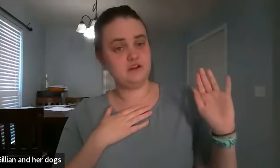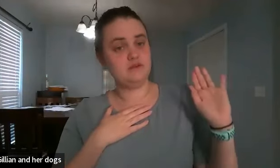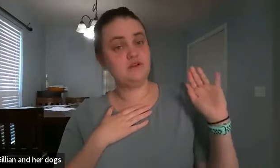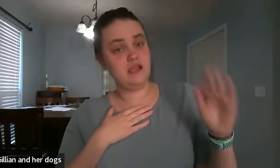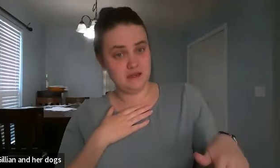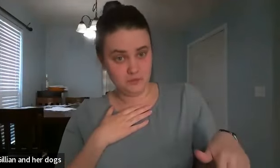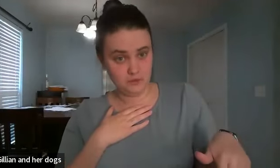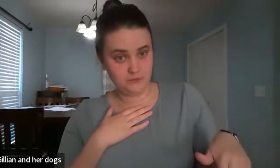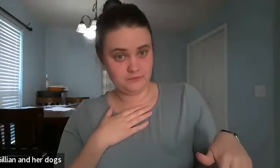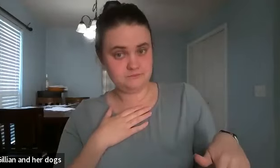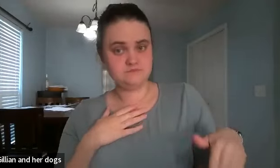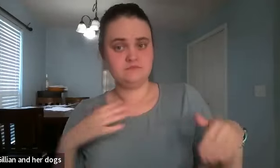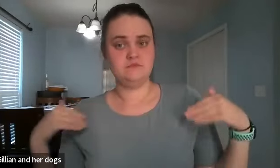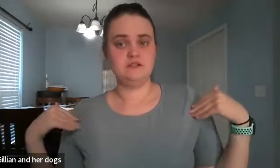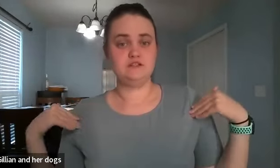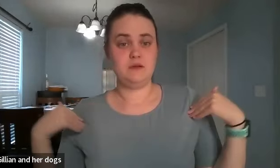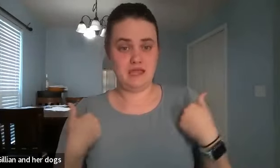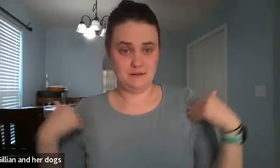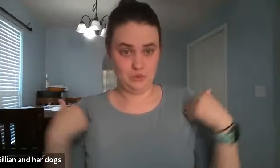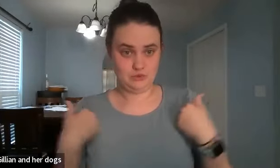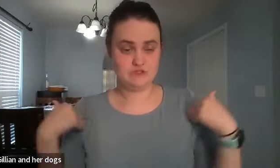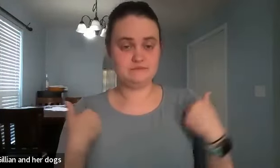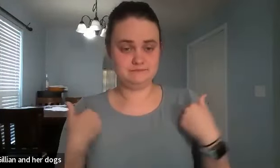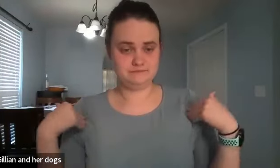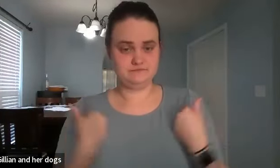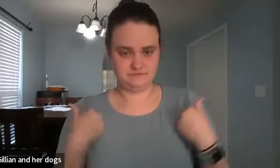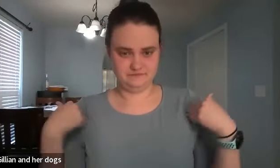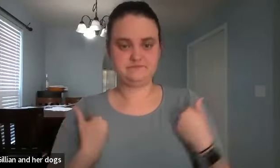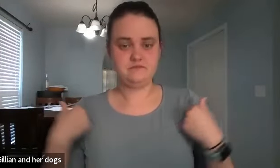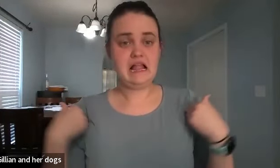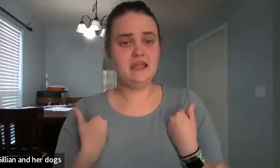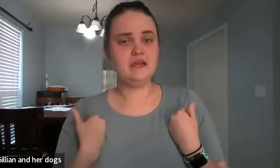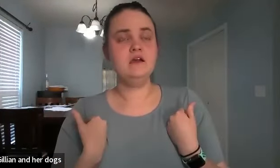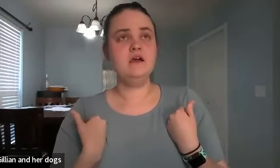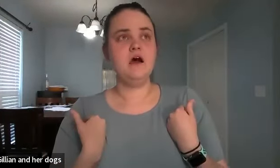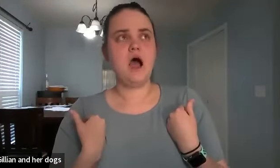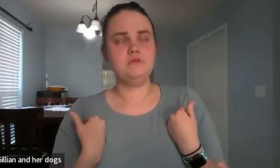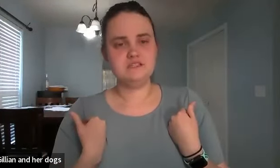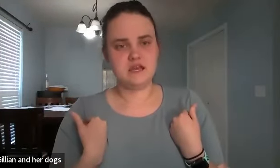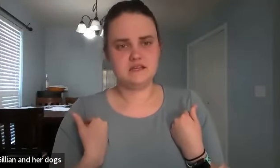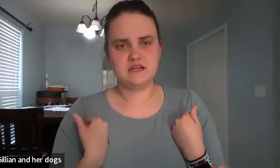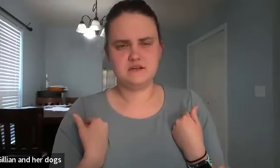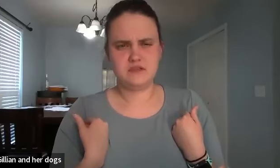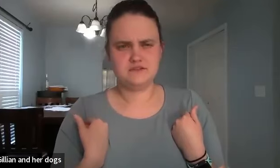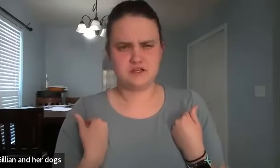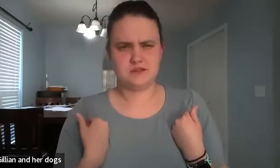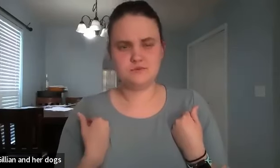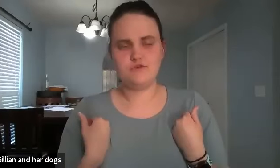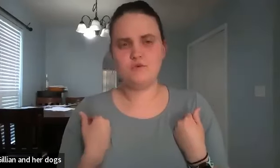with our animal. So animals. And I will say, because I don't think I've talked about this before, when